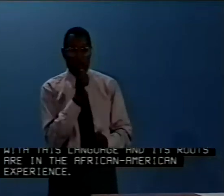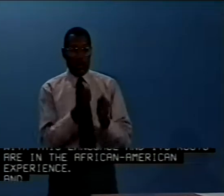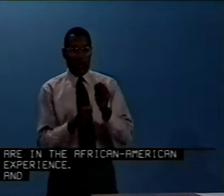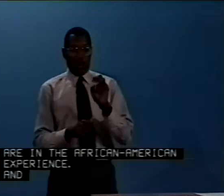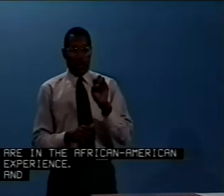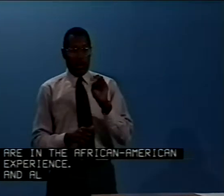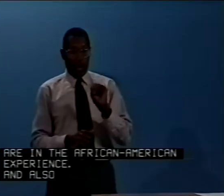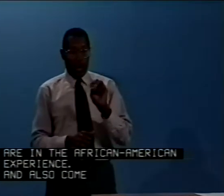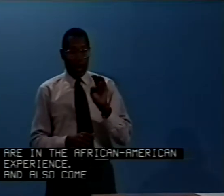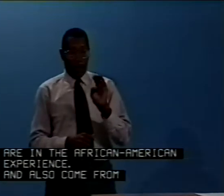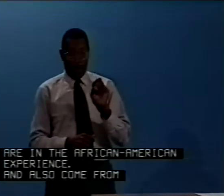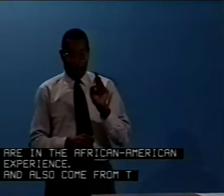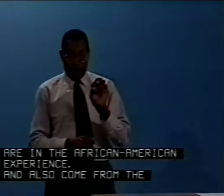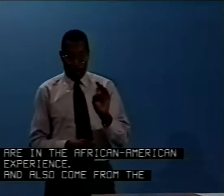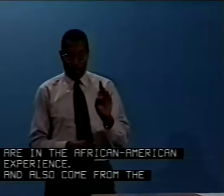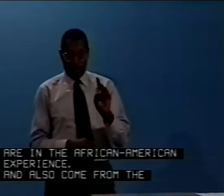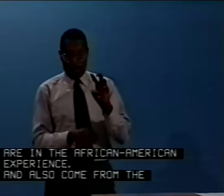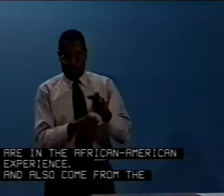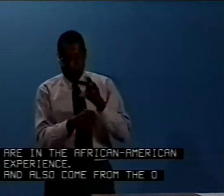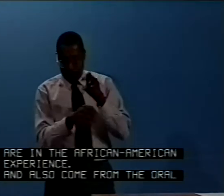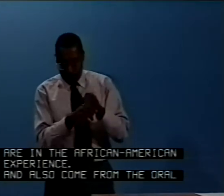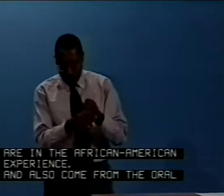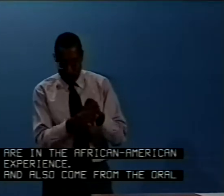tradition, which is embedded